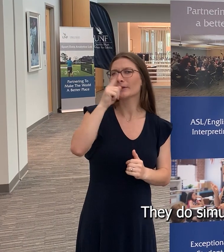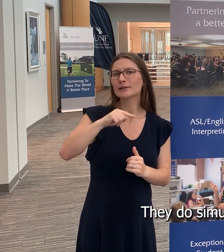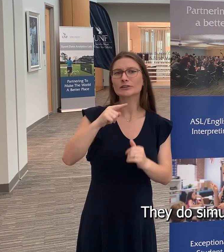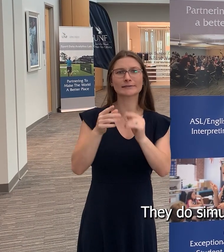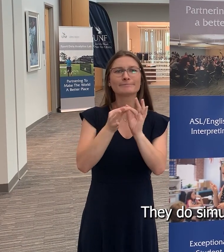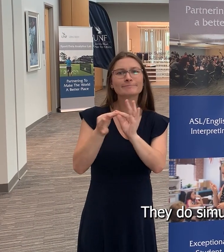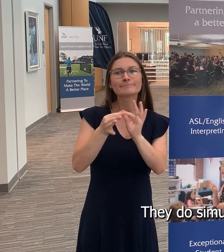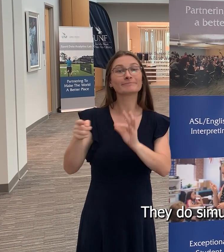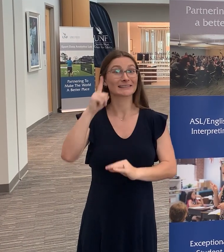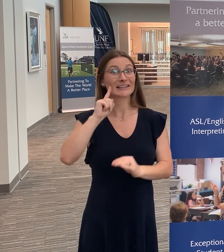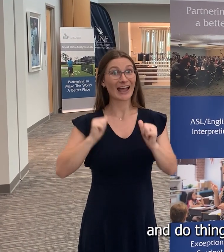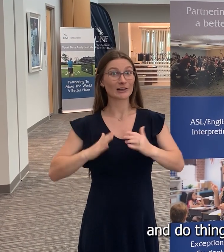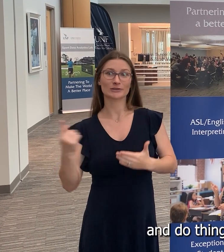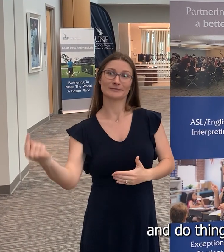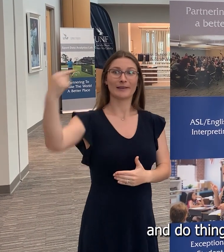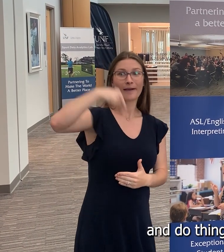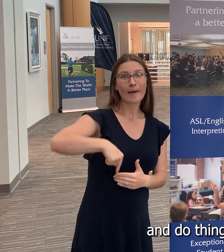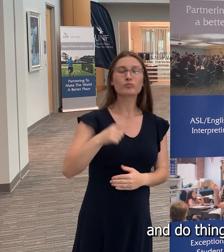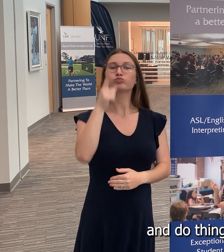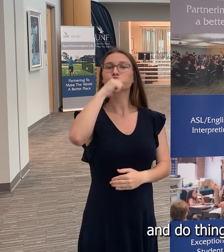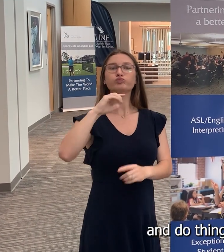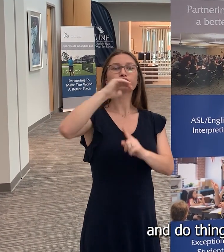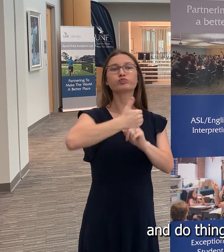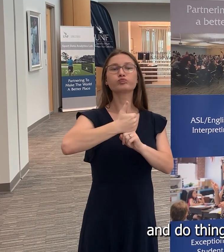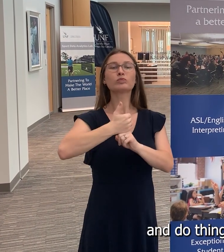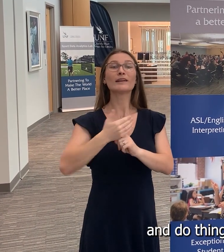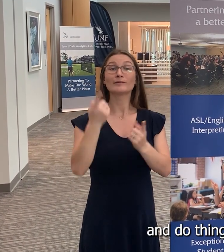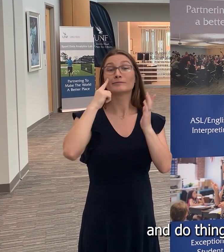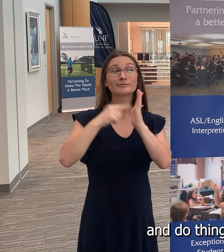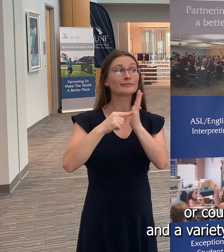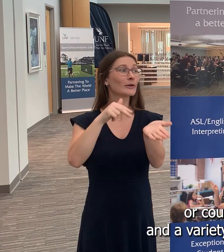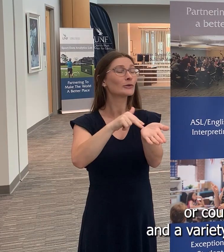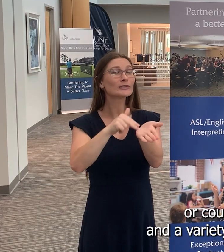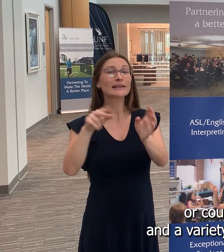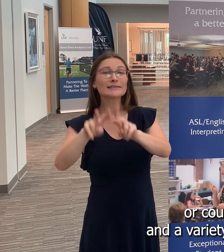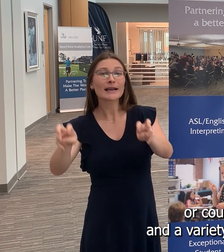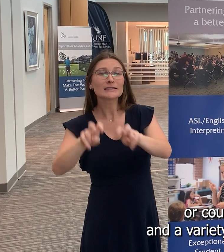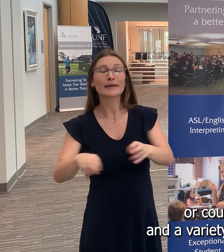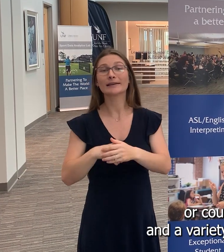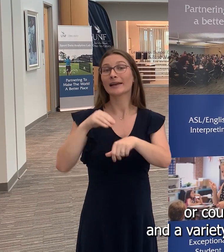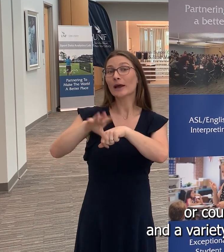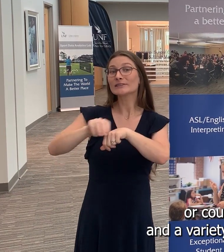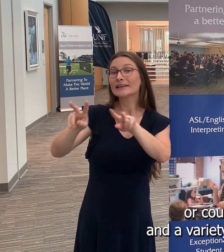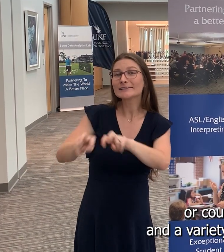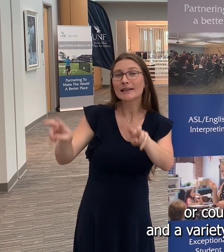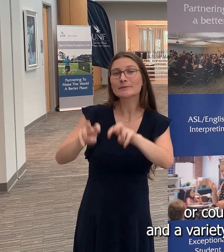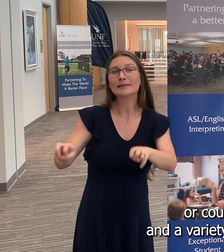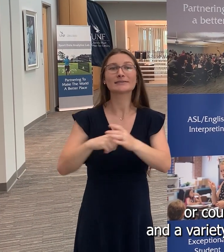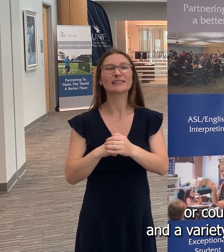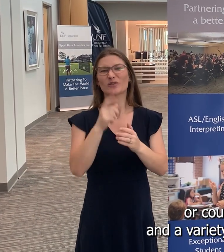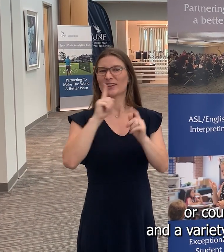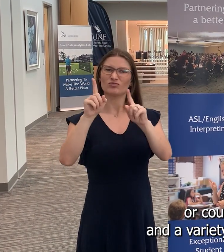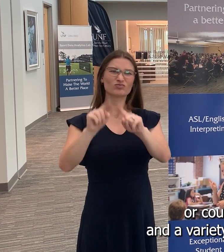deaf actors come in and do things like nursing assessments or counseling assessments and a